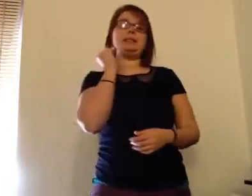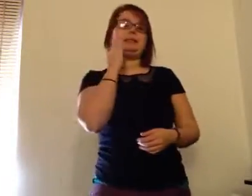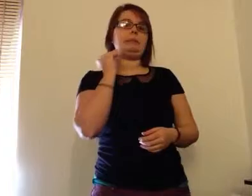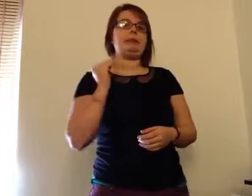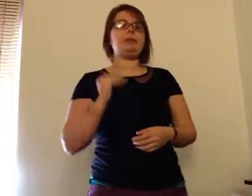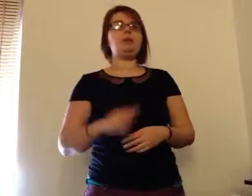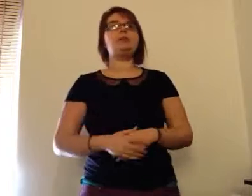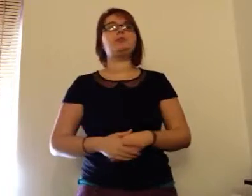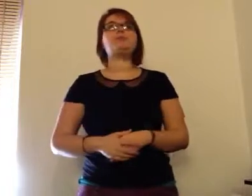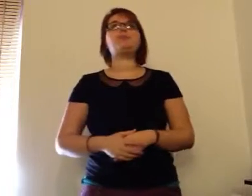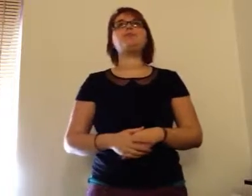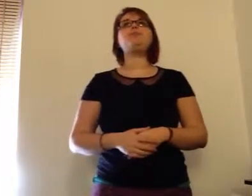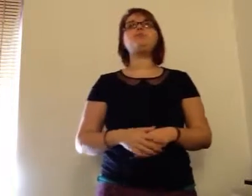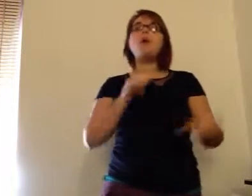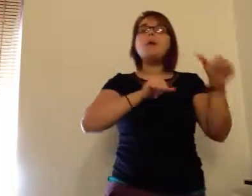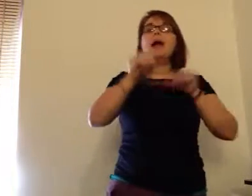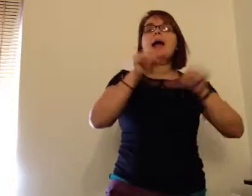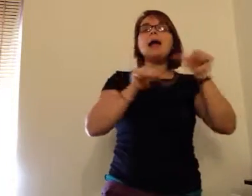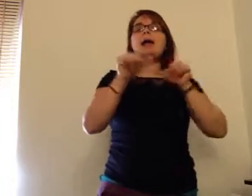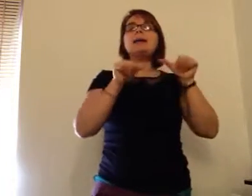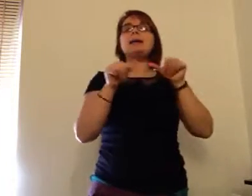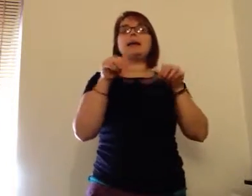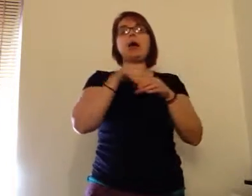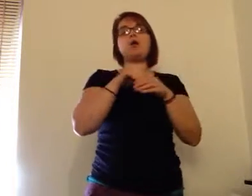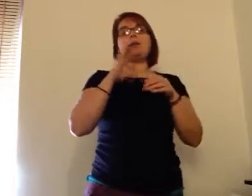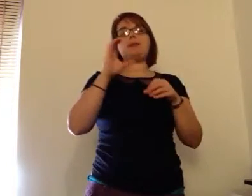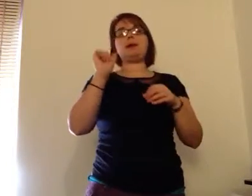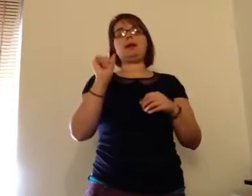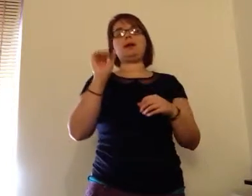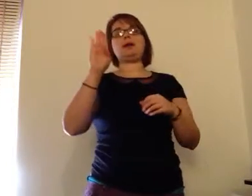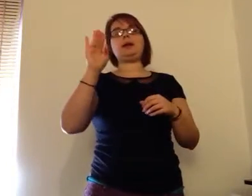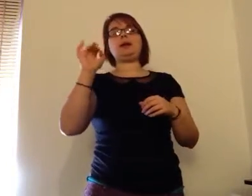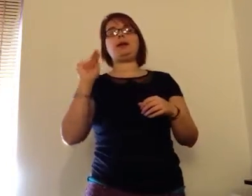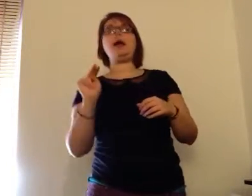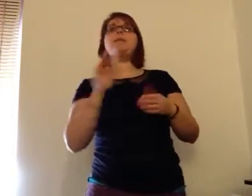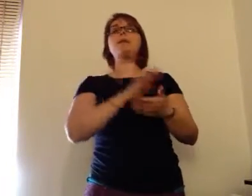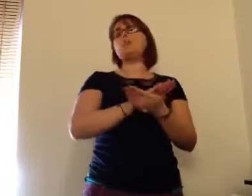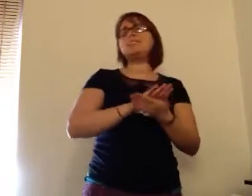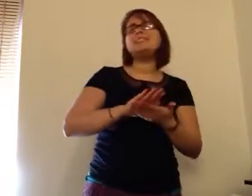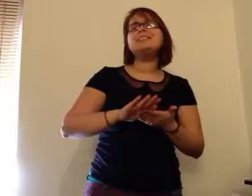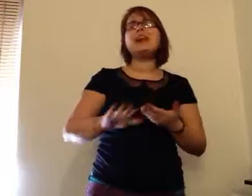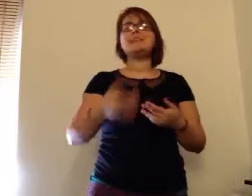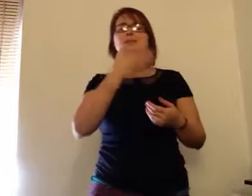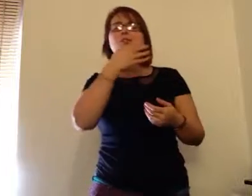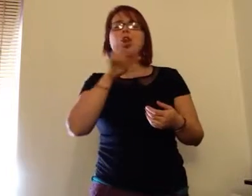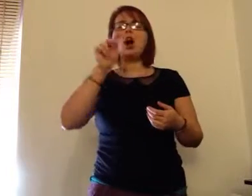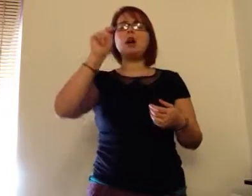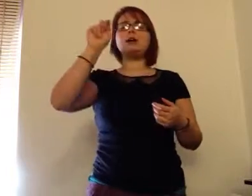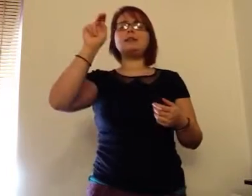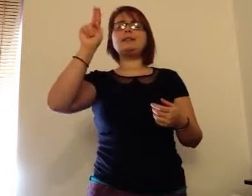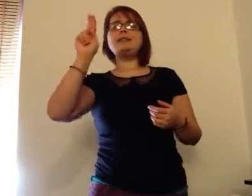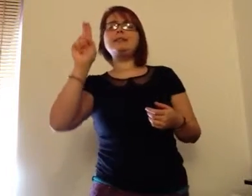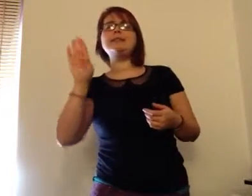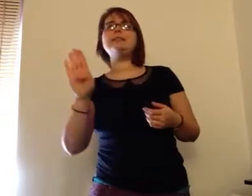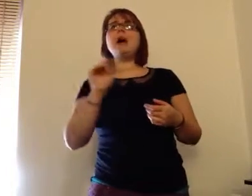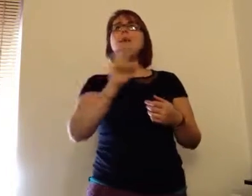They were hanging out at the cabin. It was really nice. There was a hot tub upstairs. There was a rec room that had a